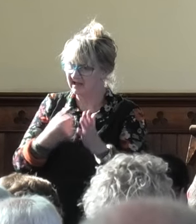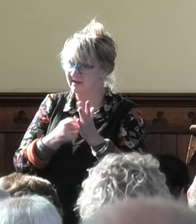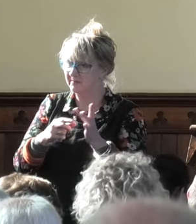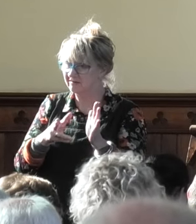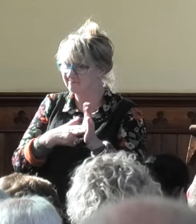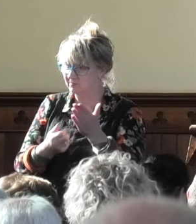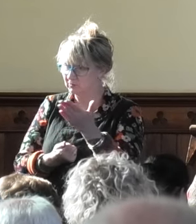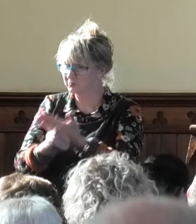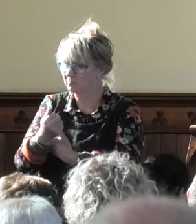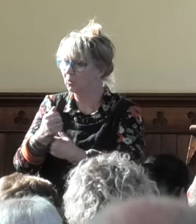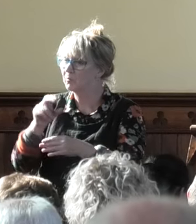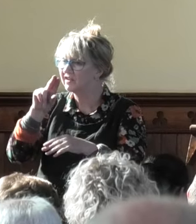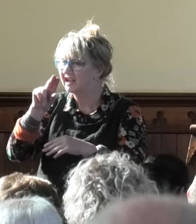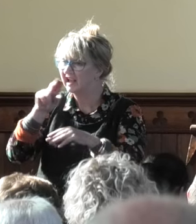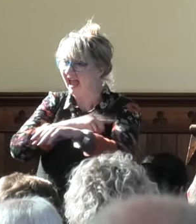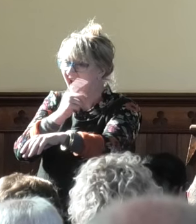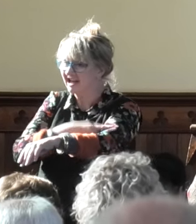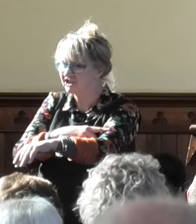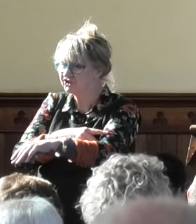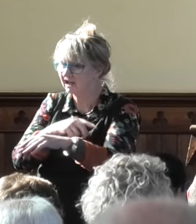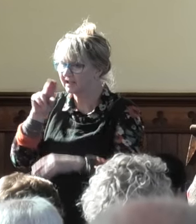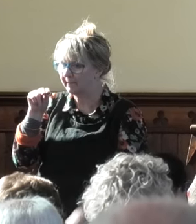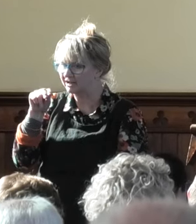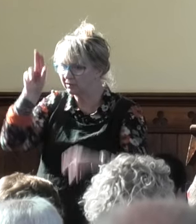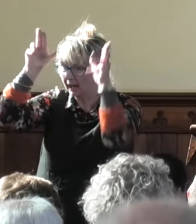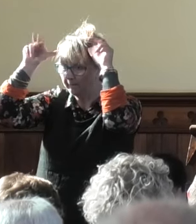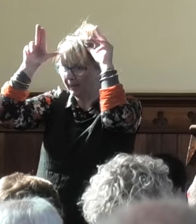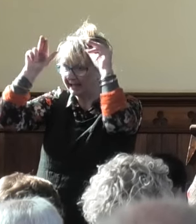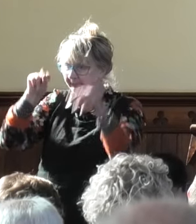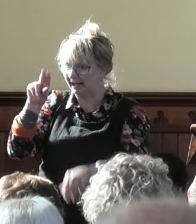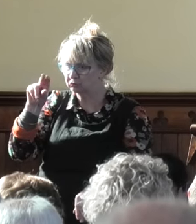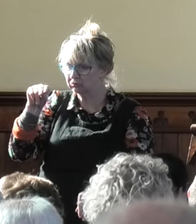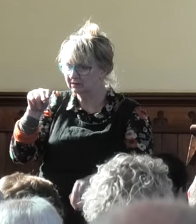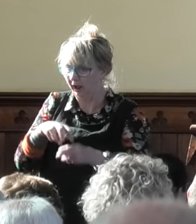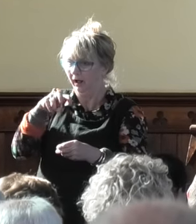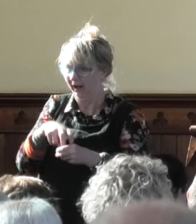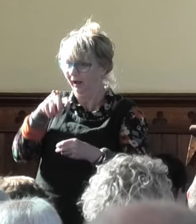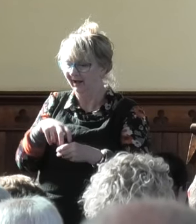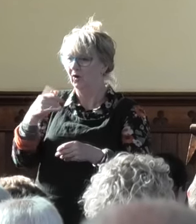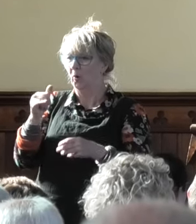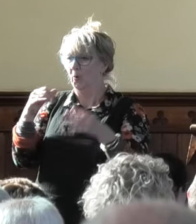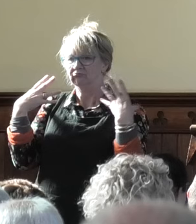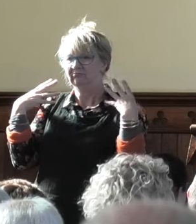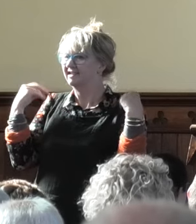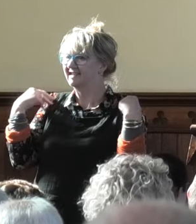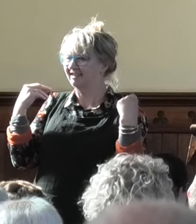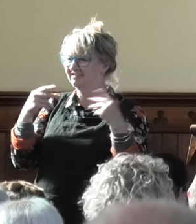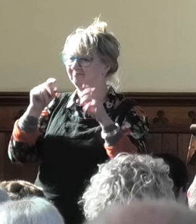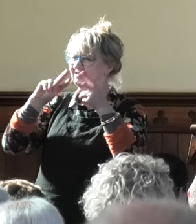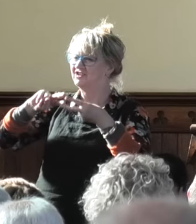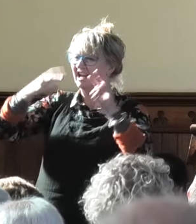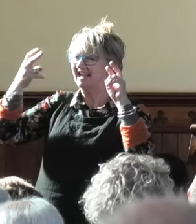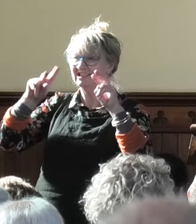born with the Energizer bunny batteries, or perhaps that there was something in her Dutch genetics that meant she could not sit